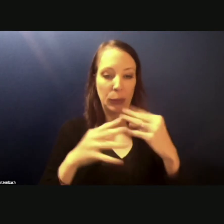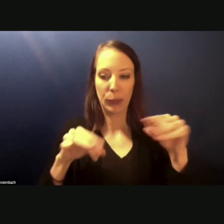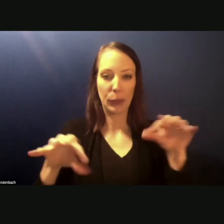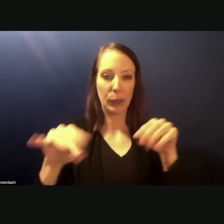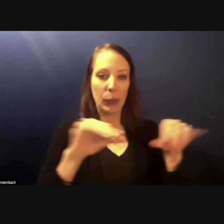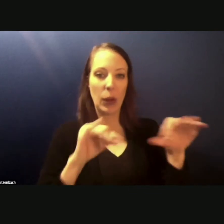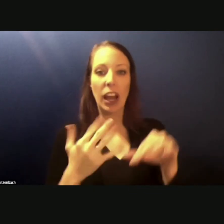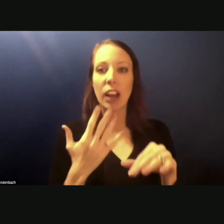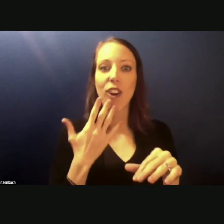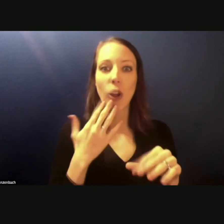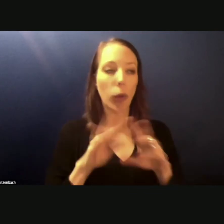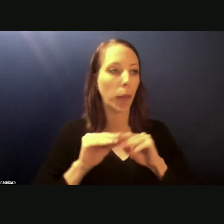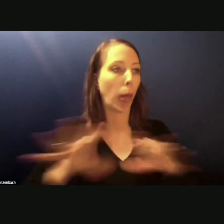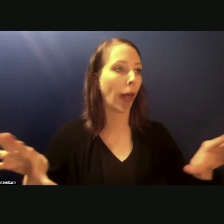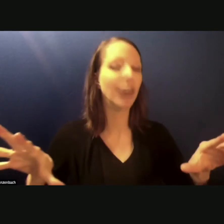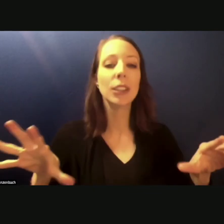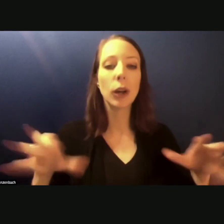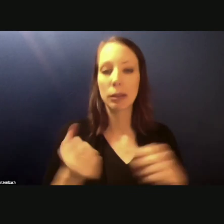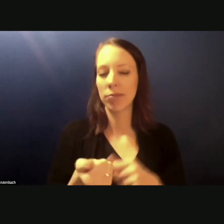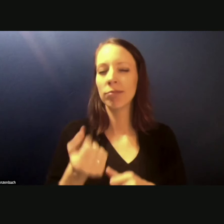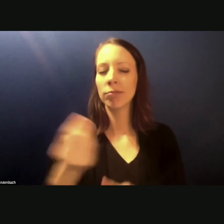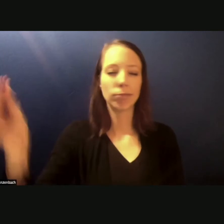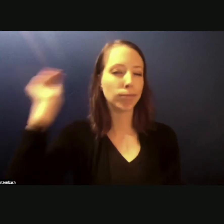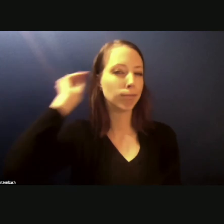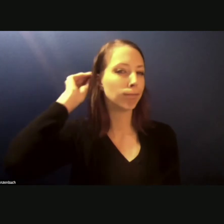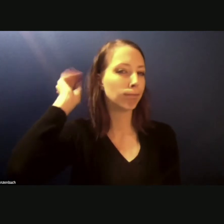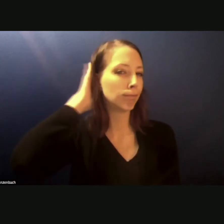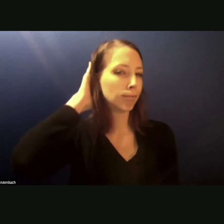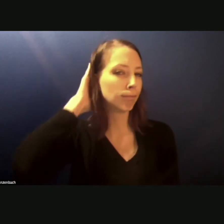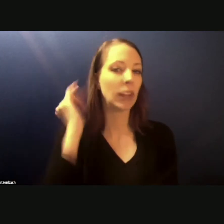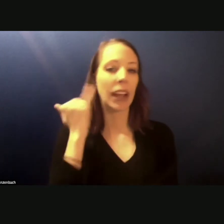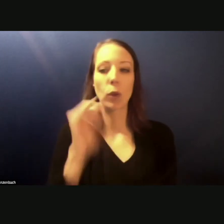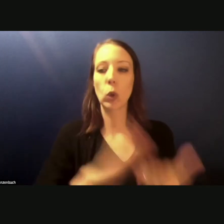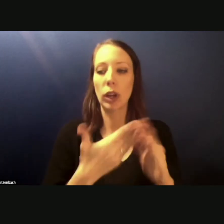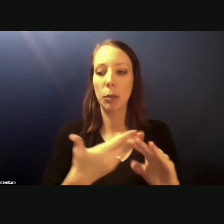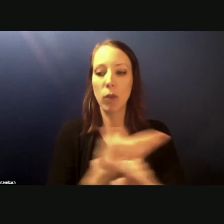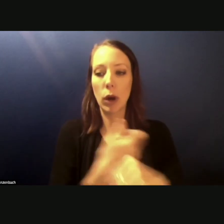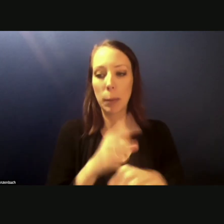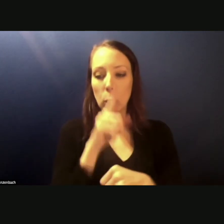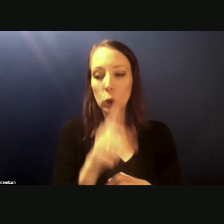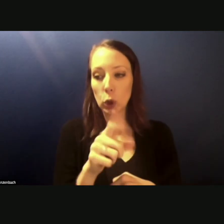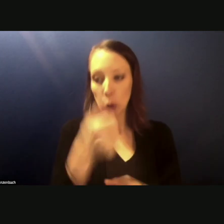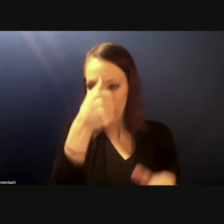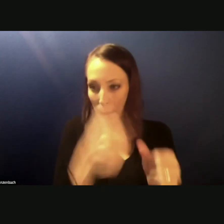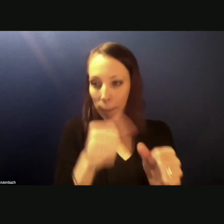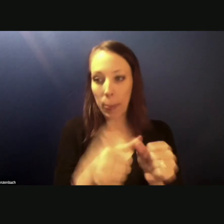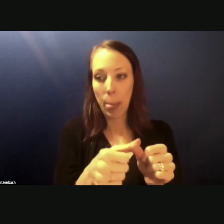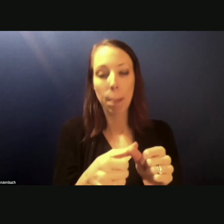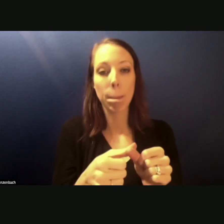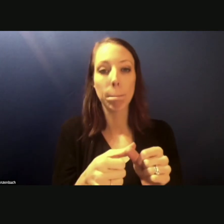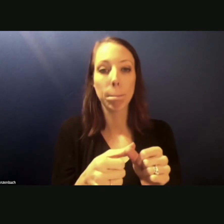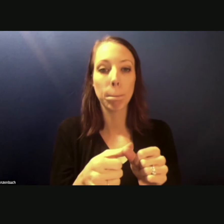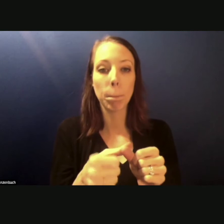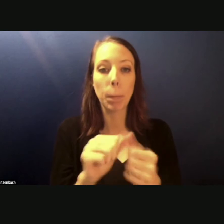everywhere. So you just want to keep that in mind. If you cook something beforehand, just kind of remember, and think about how